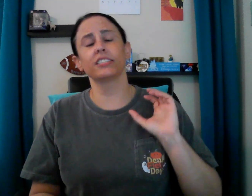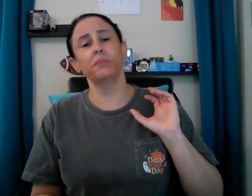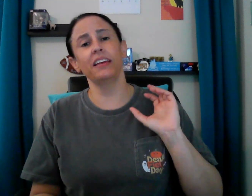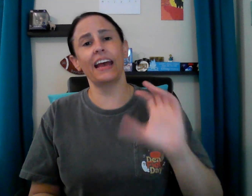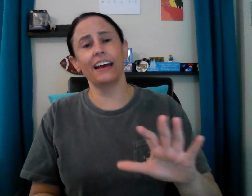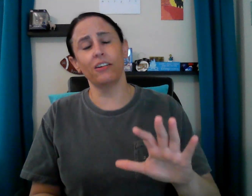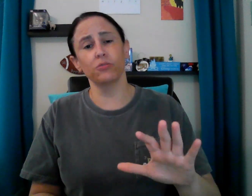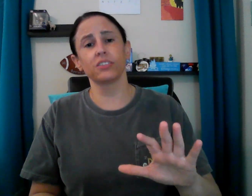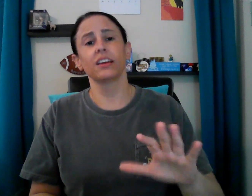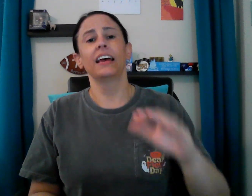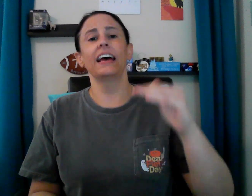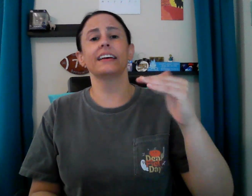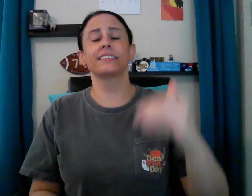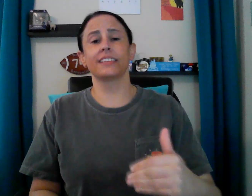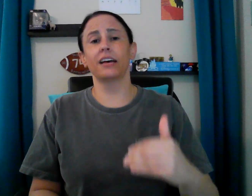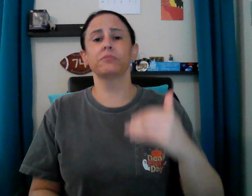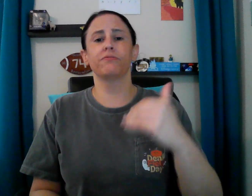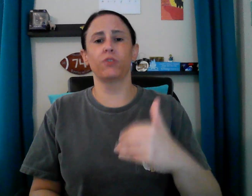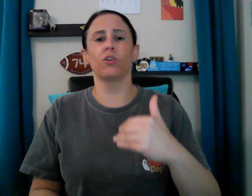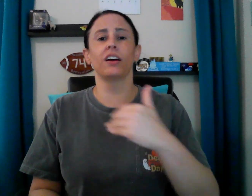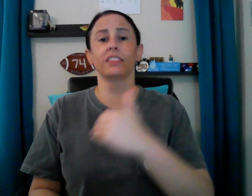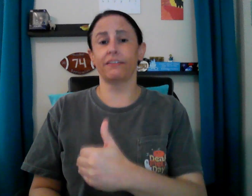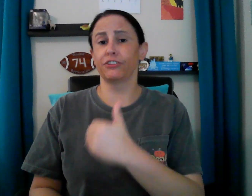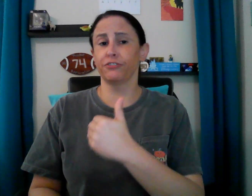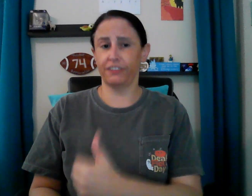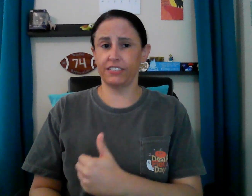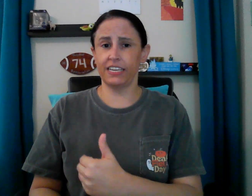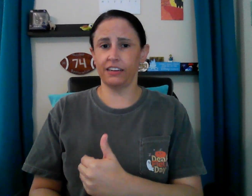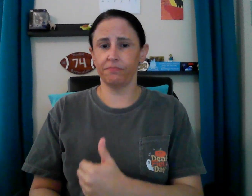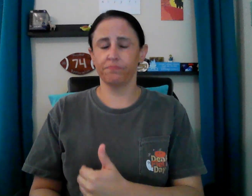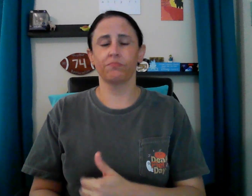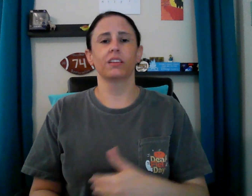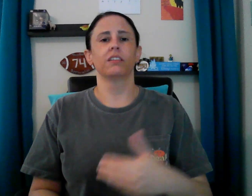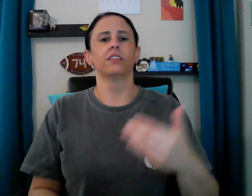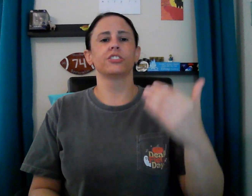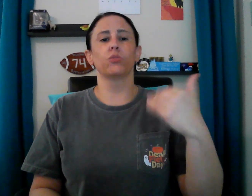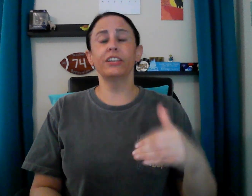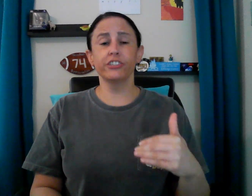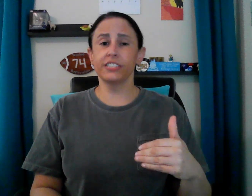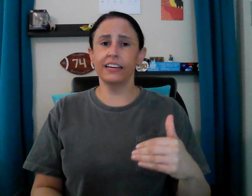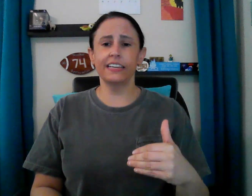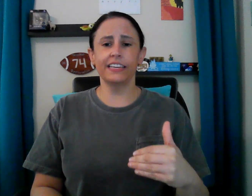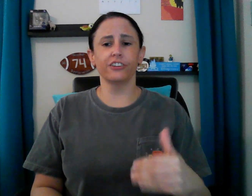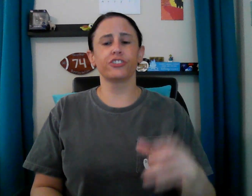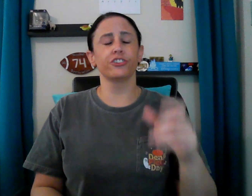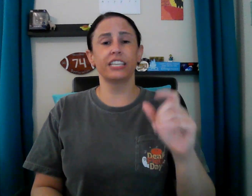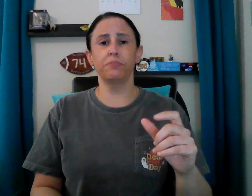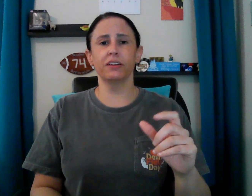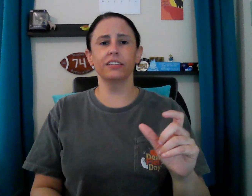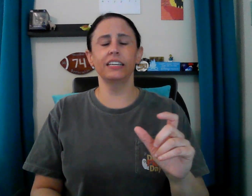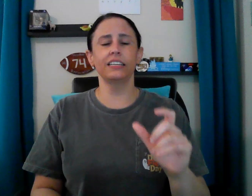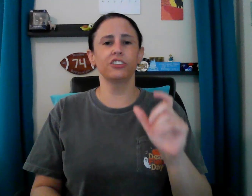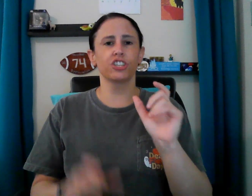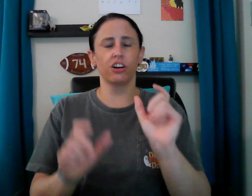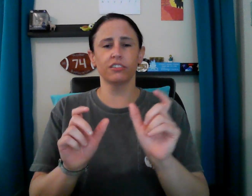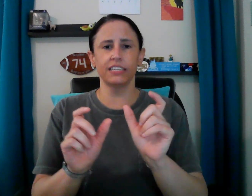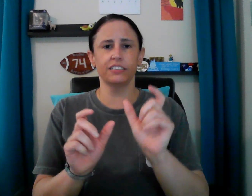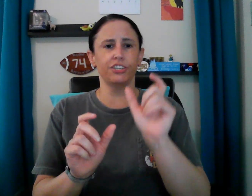be out except for 11 through 15. So when you're signing years, they're typically chunked